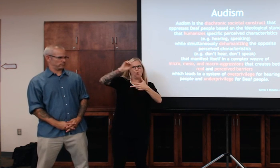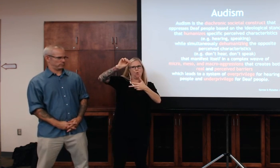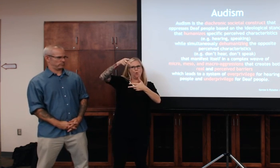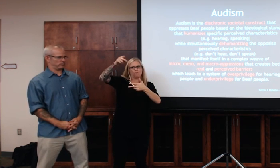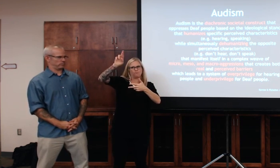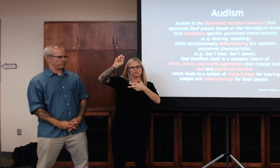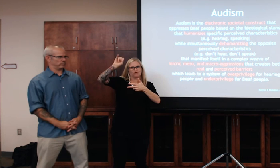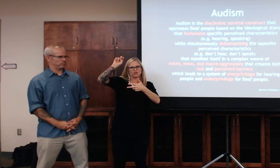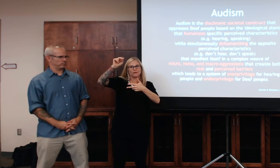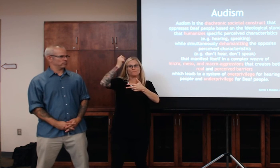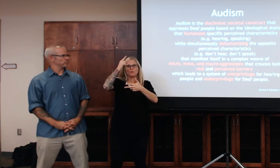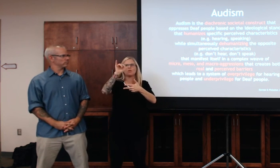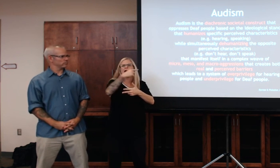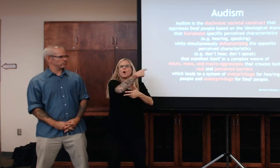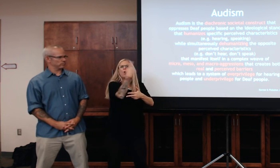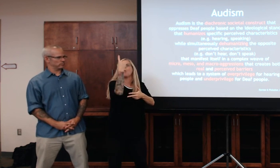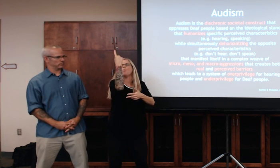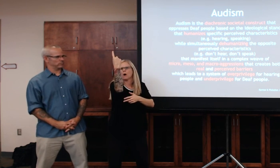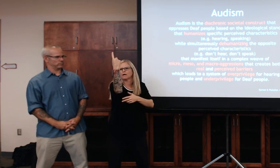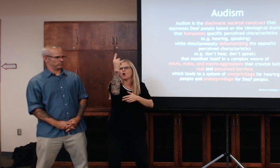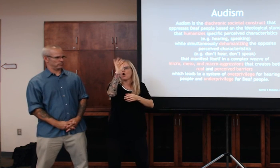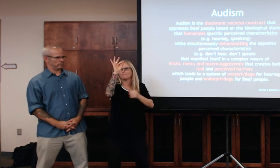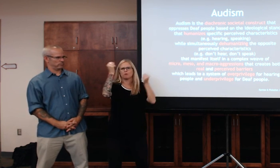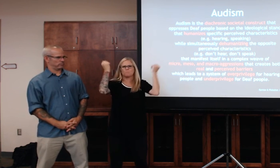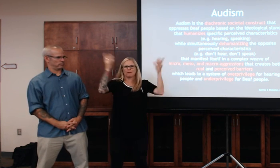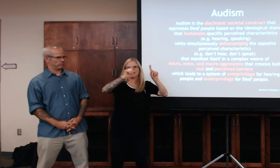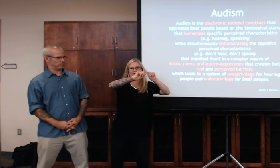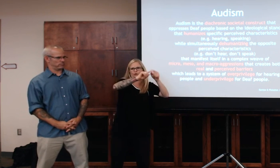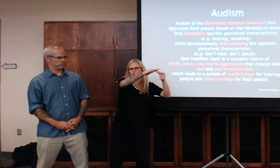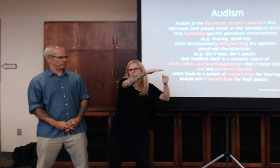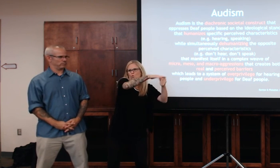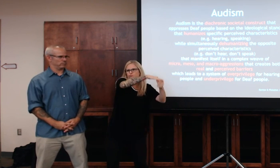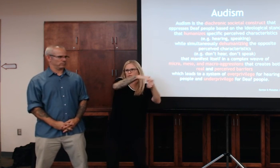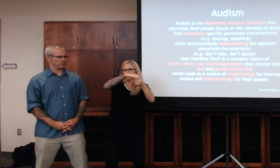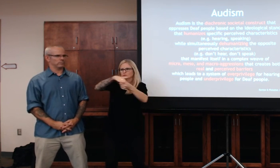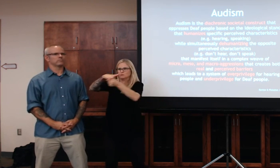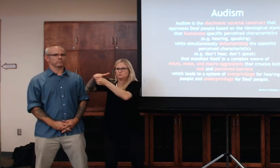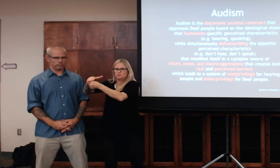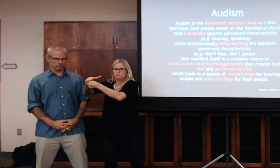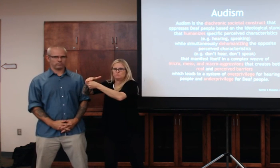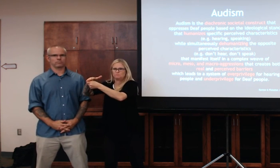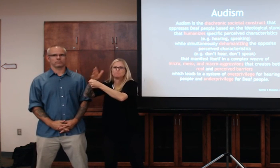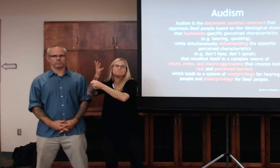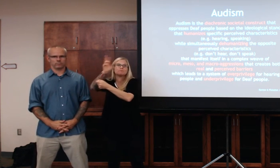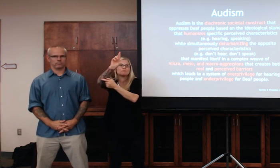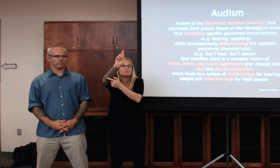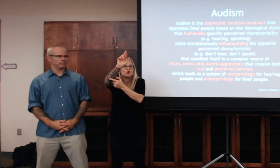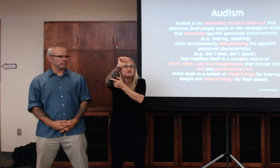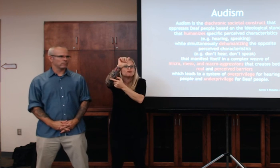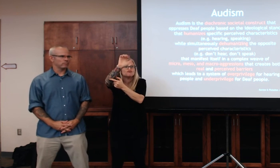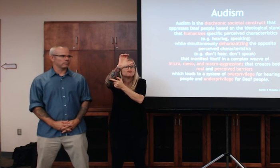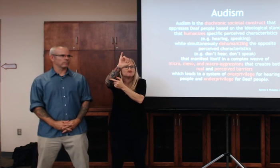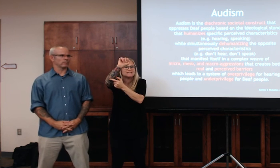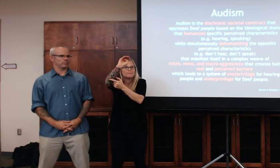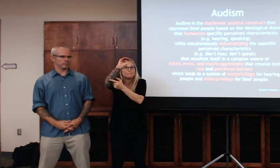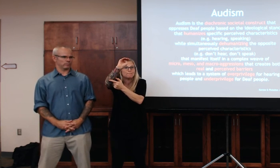Now this here, we're speaking about oppression. So this is one of many different types of oppression. Could be racism,